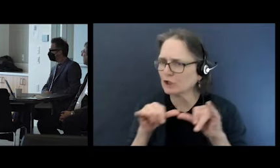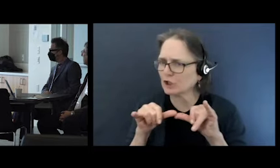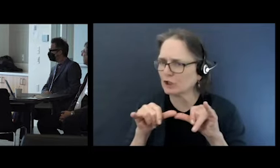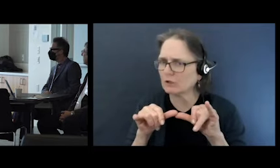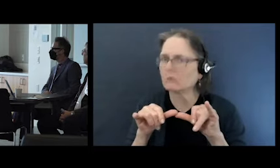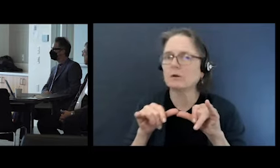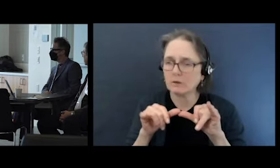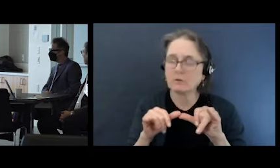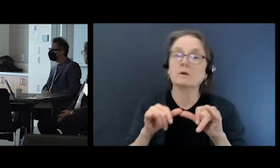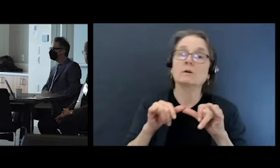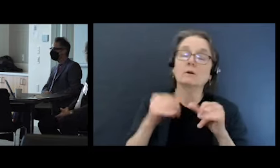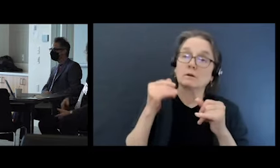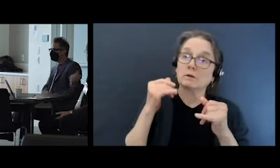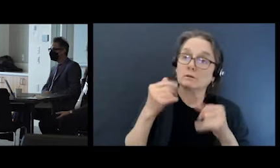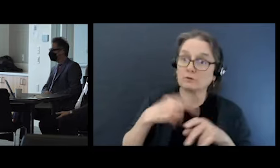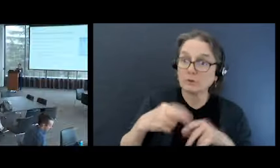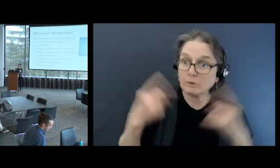United States.